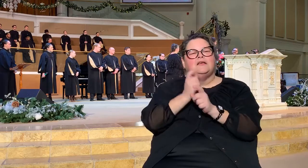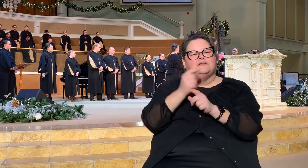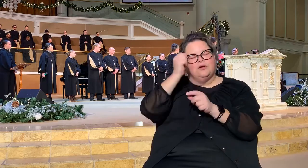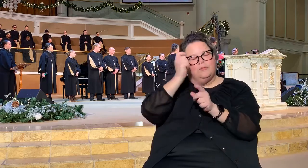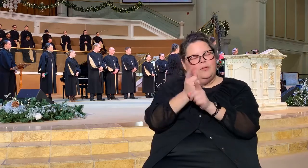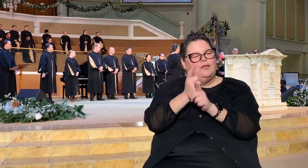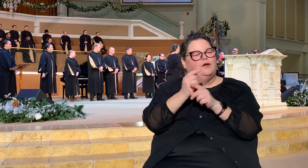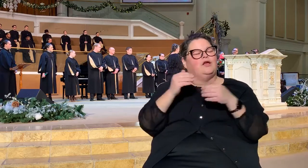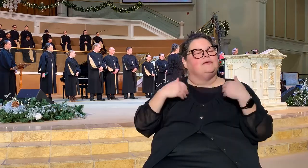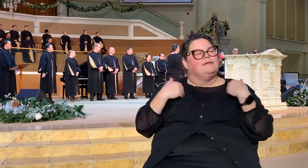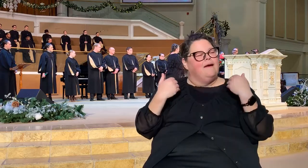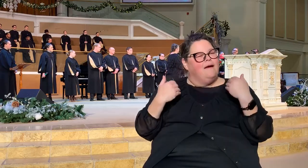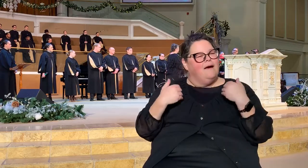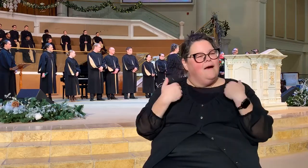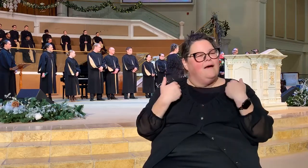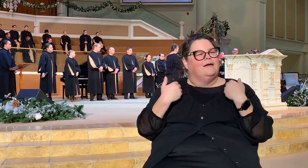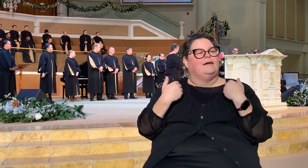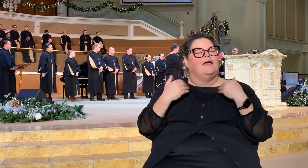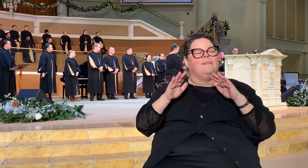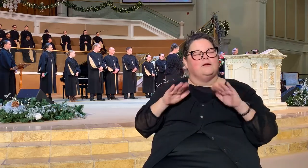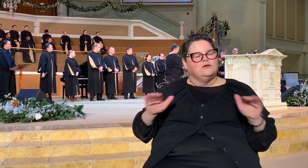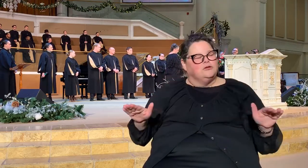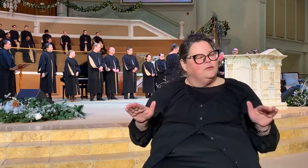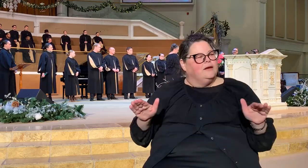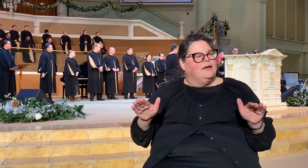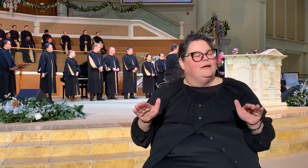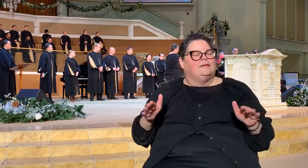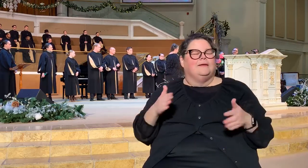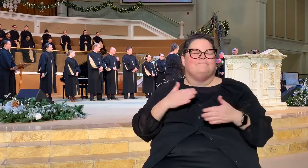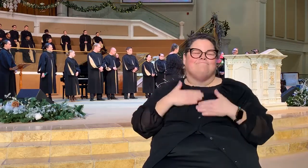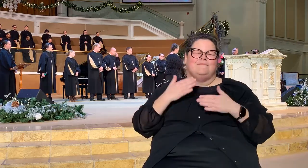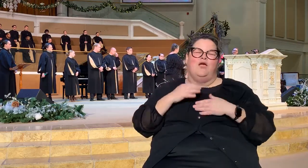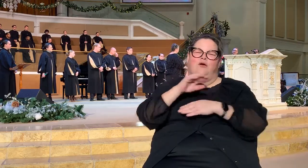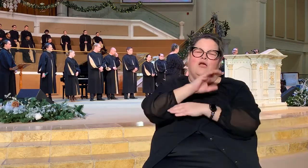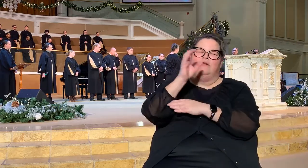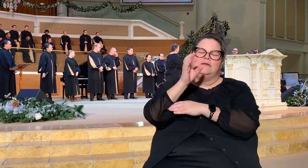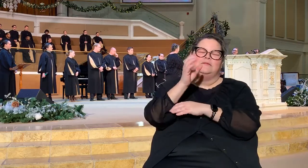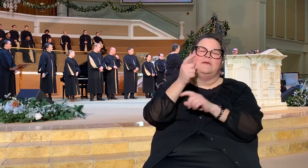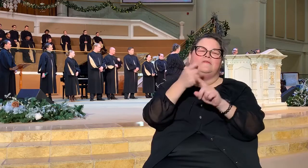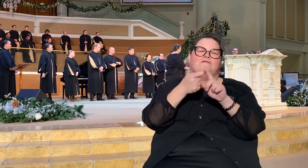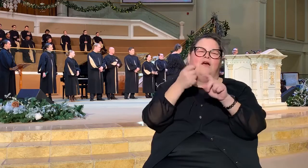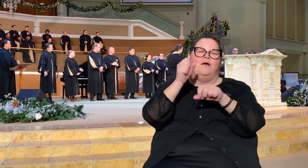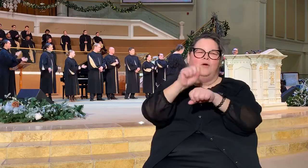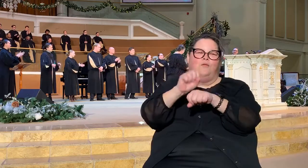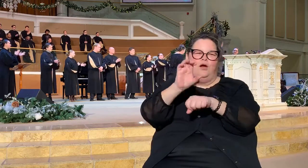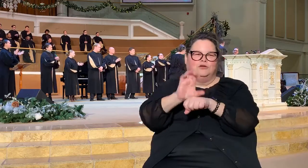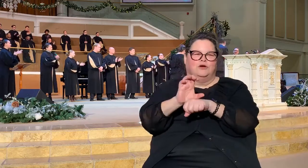Sister London, and say Merry Christmas from the Rock Church. We love you very much.